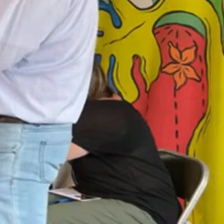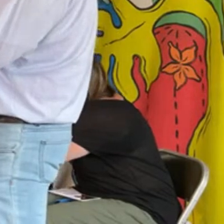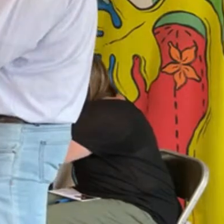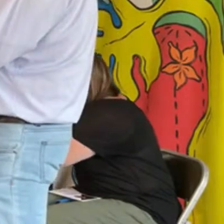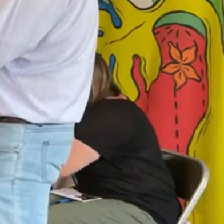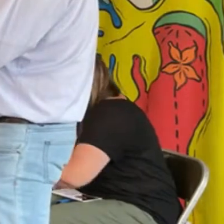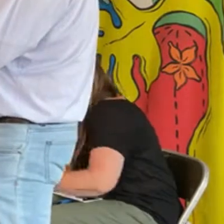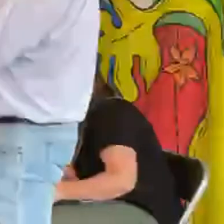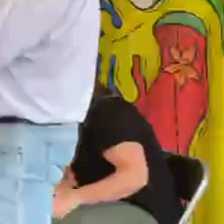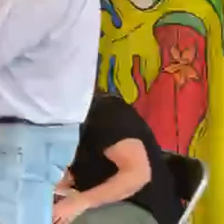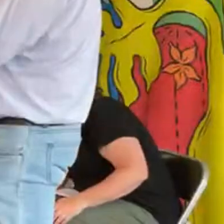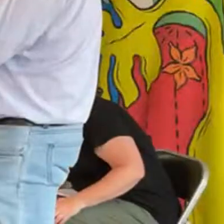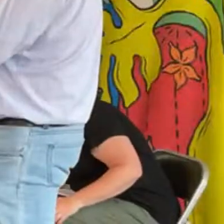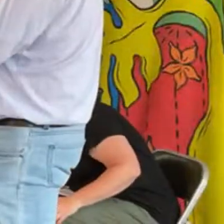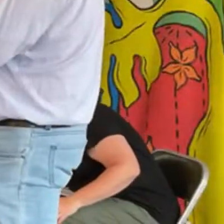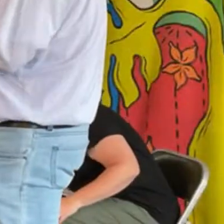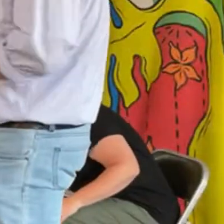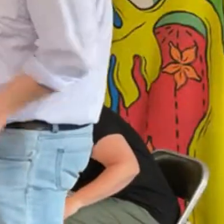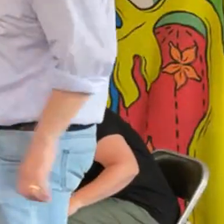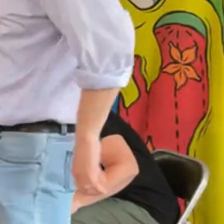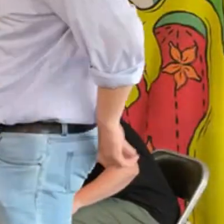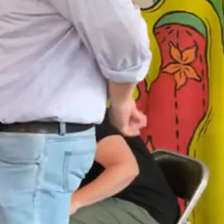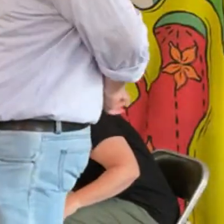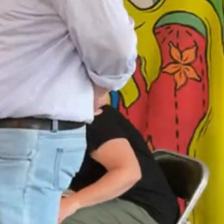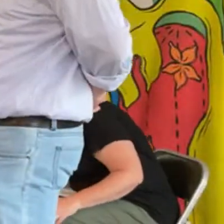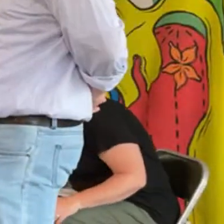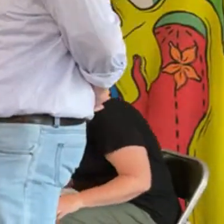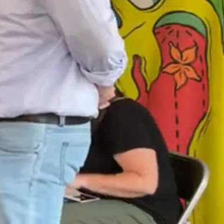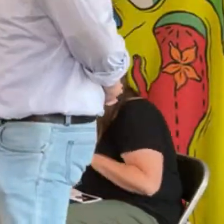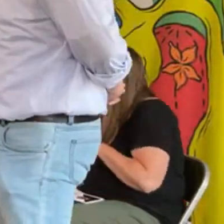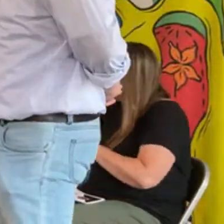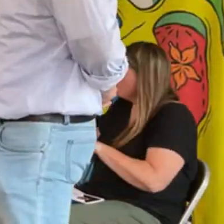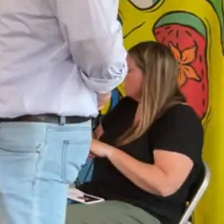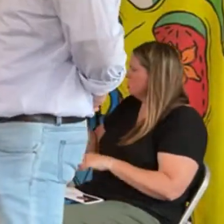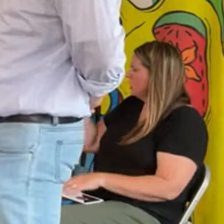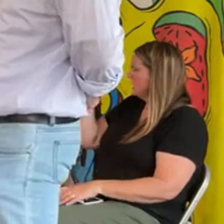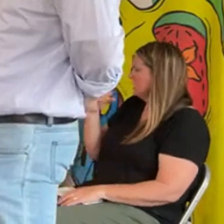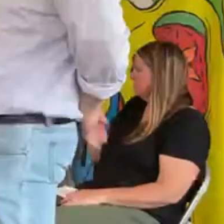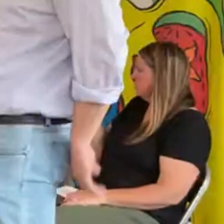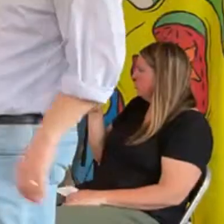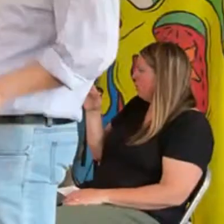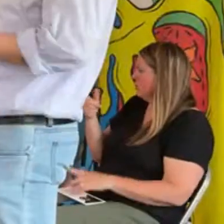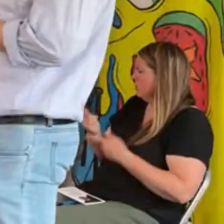29. While the child sleeps, Sonia undresses. She scraps me